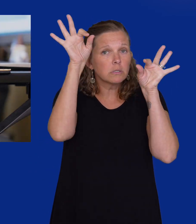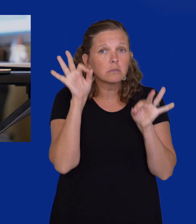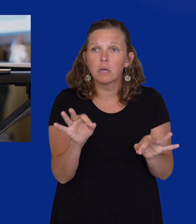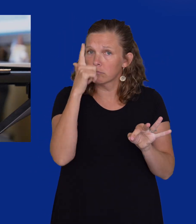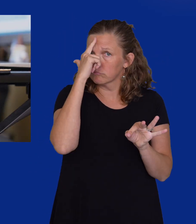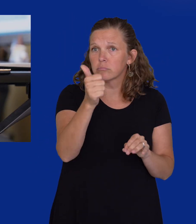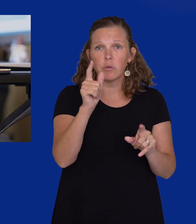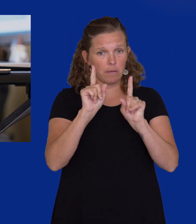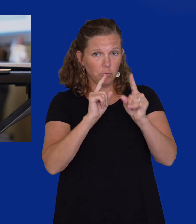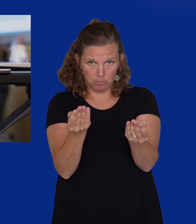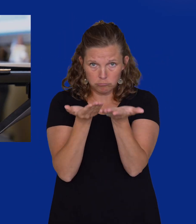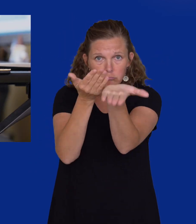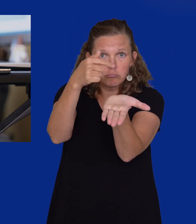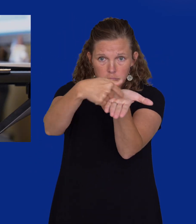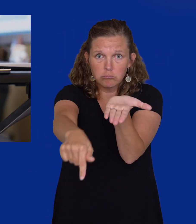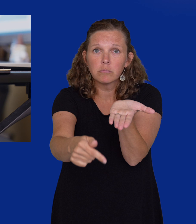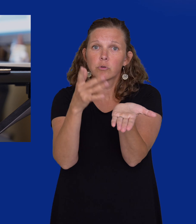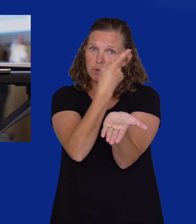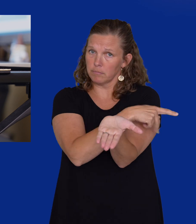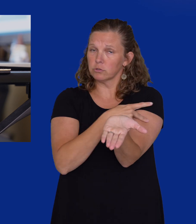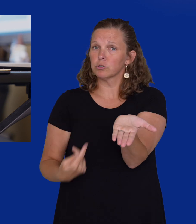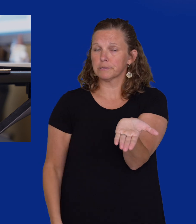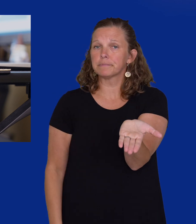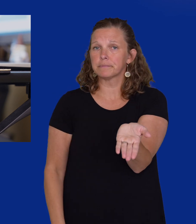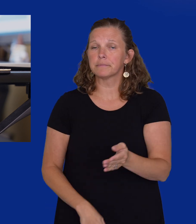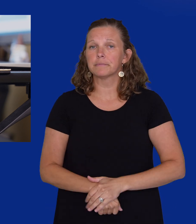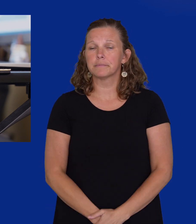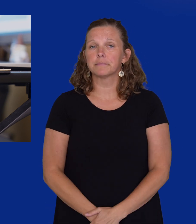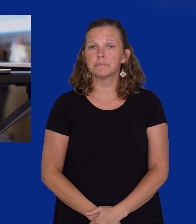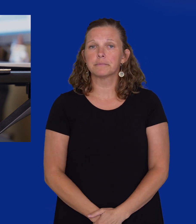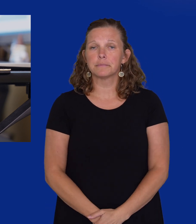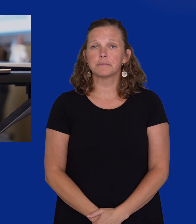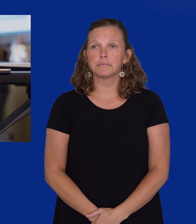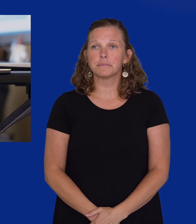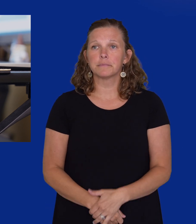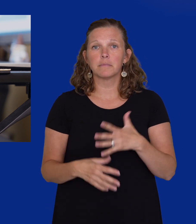It is up to you whether or not we report this information on the patient.